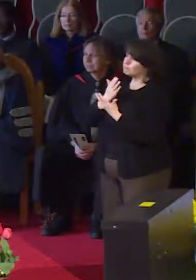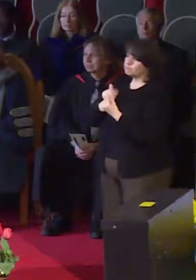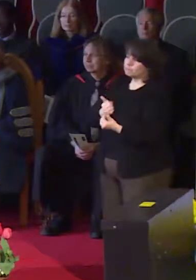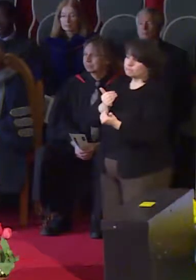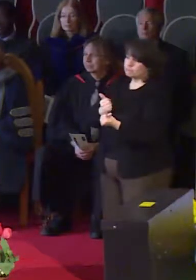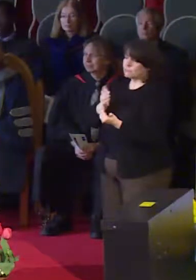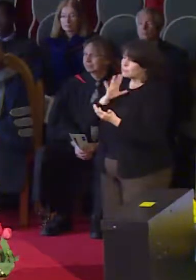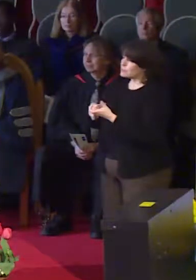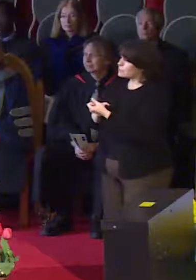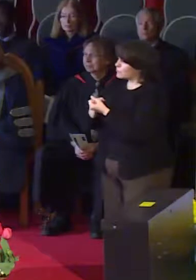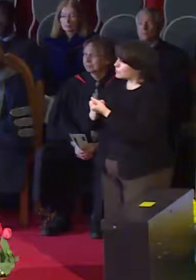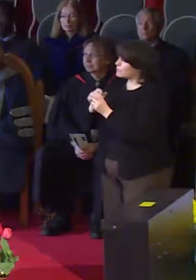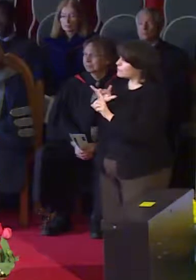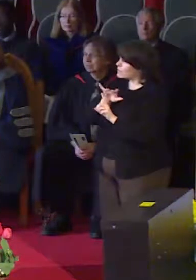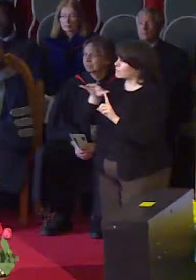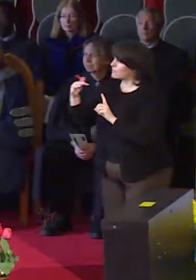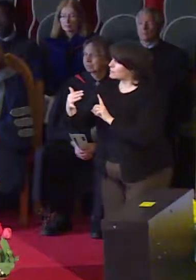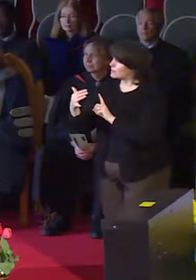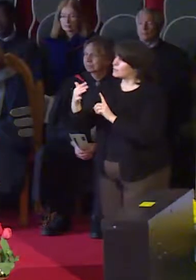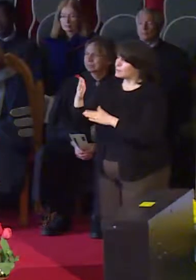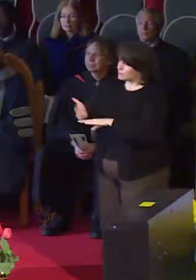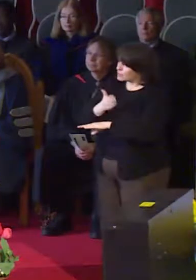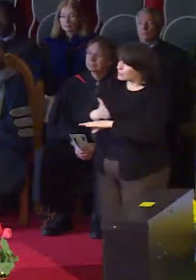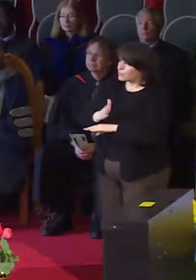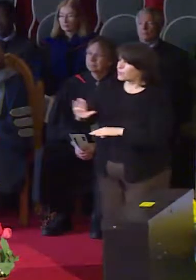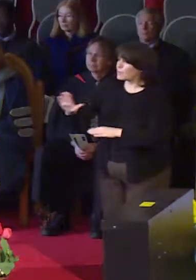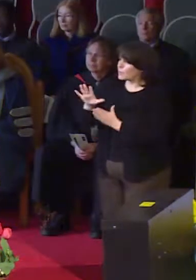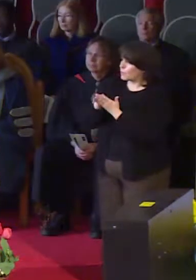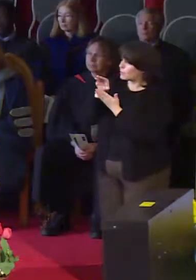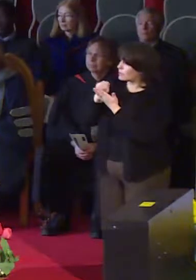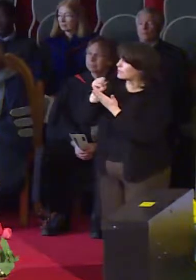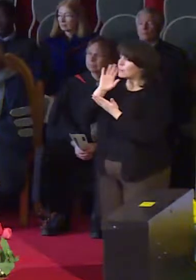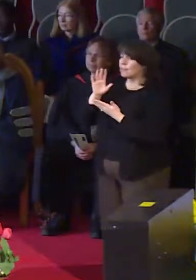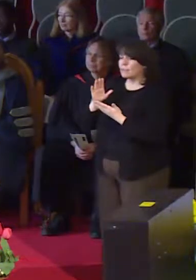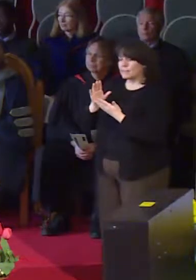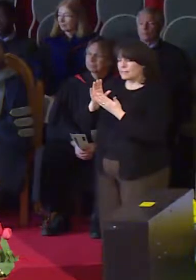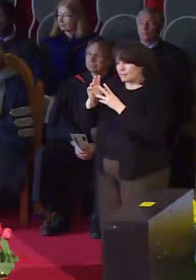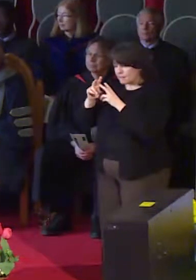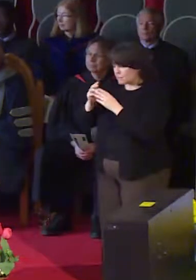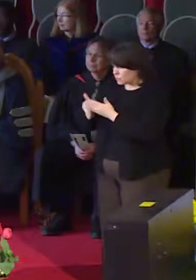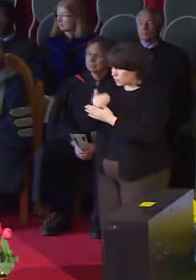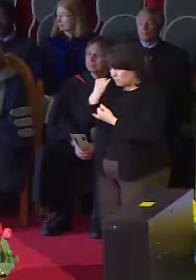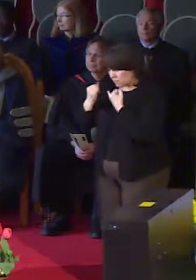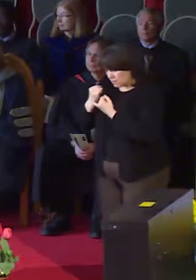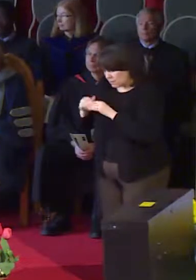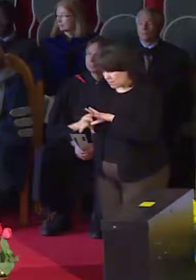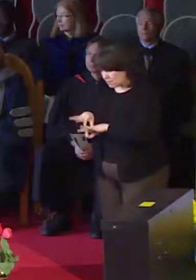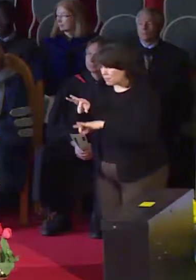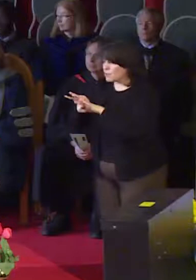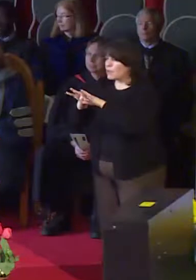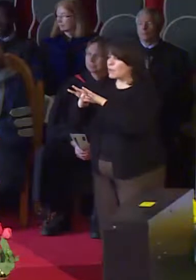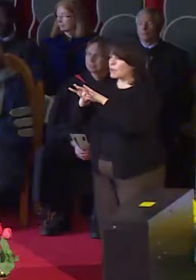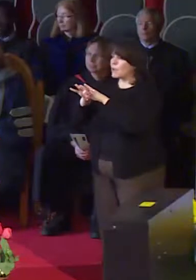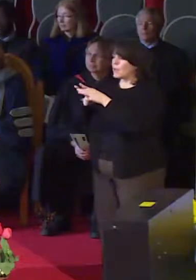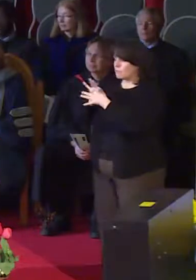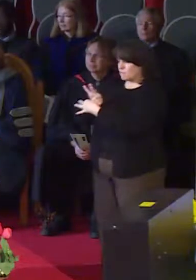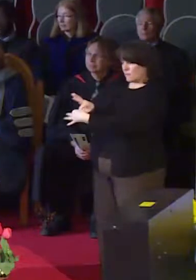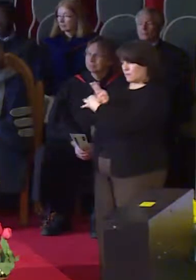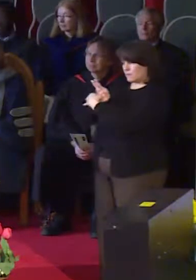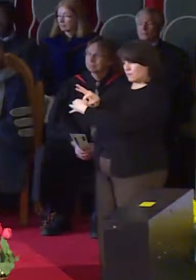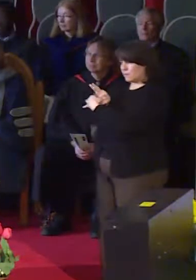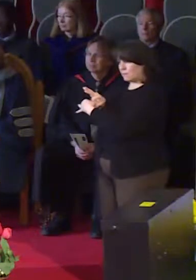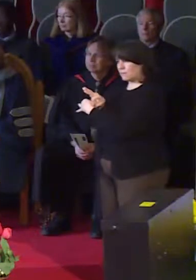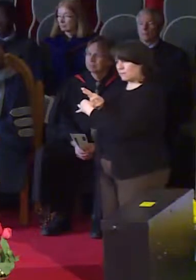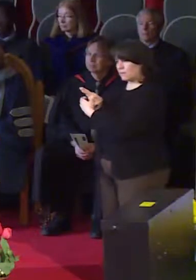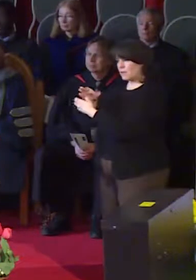environment, an environment that has enhanced your learning and incubated new ideas by facilitating meaningful human interaction and